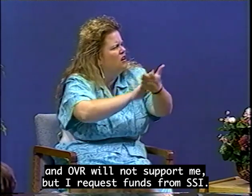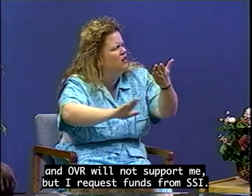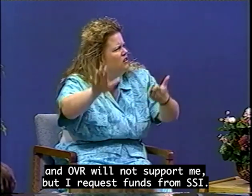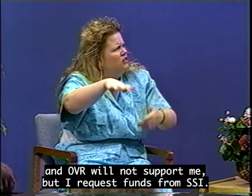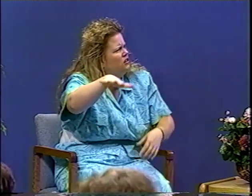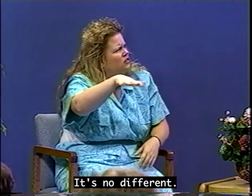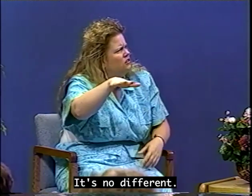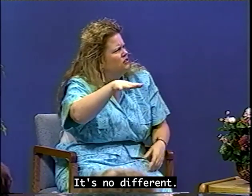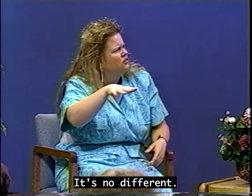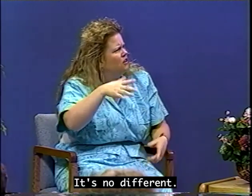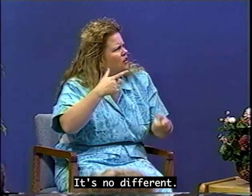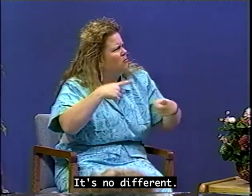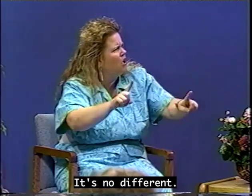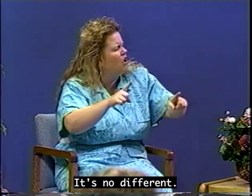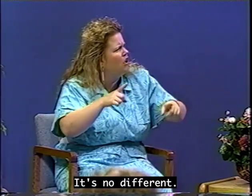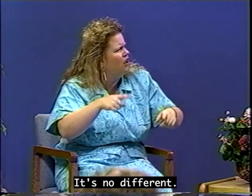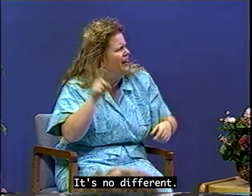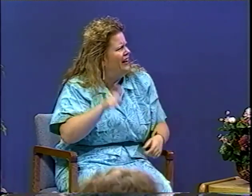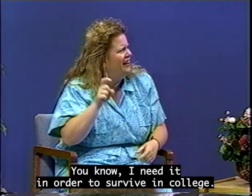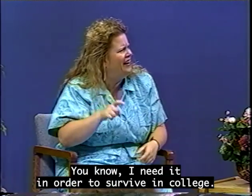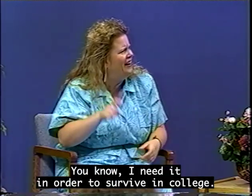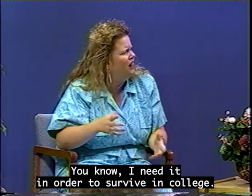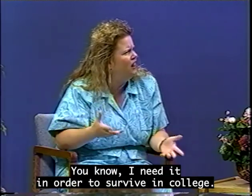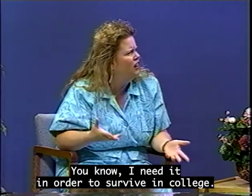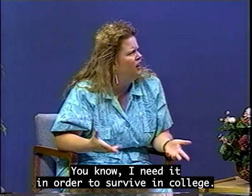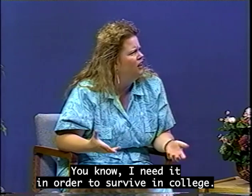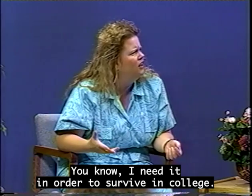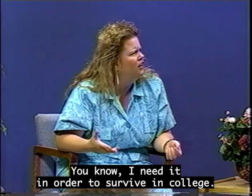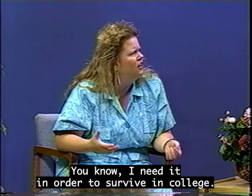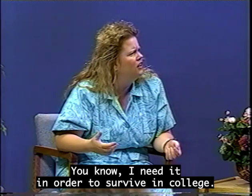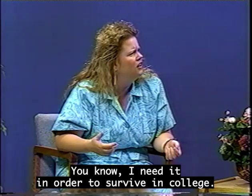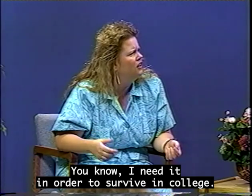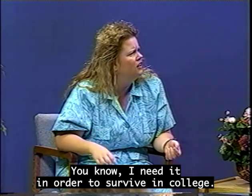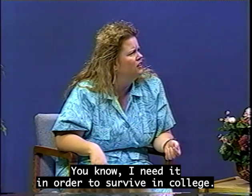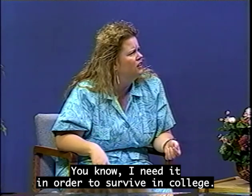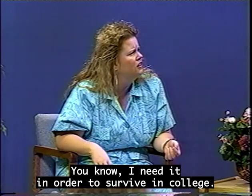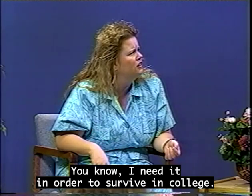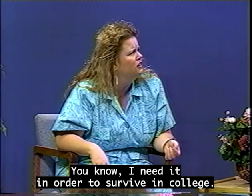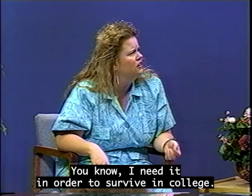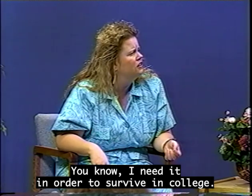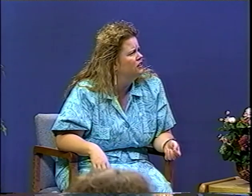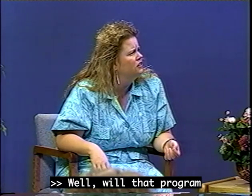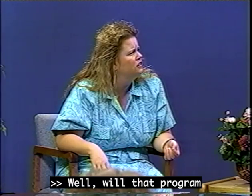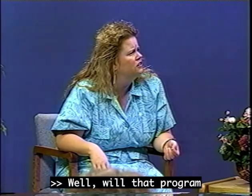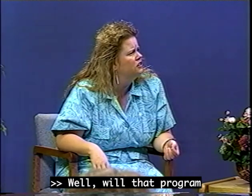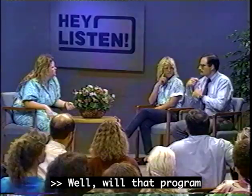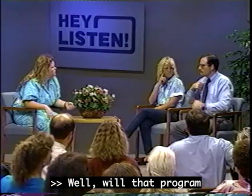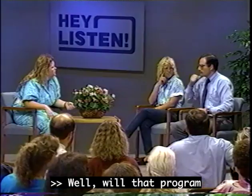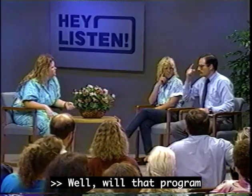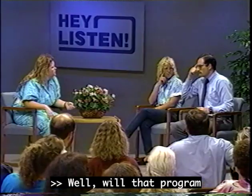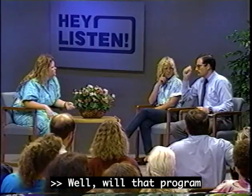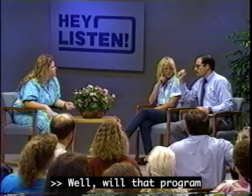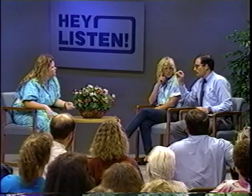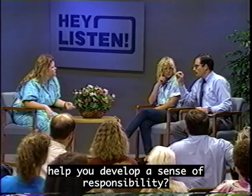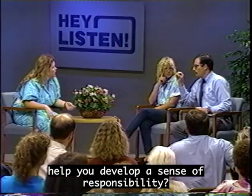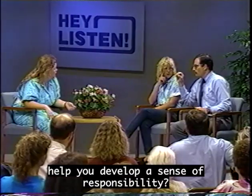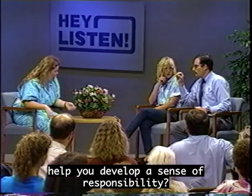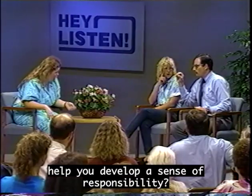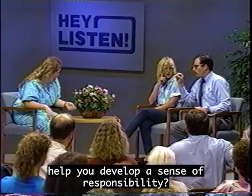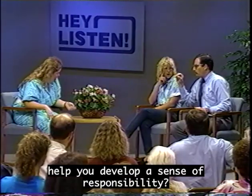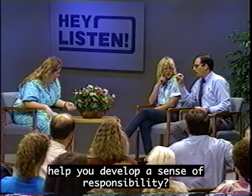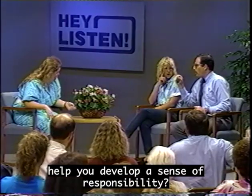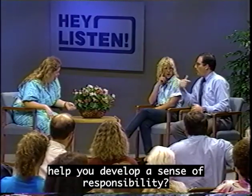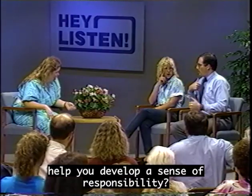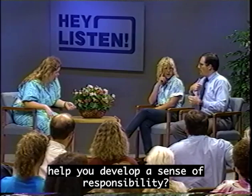from SSI. It's no different. I need it in order to survive in college. Well, will that program help